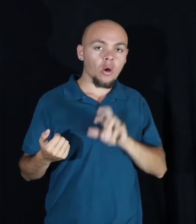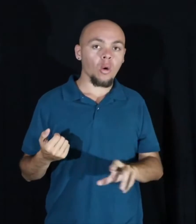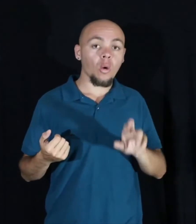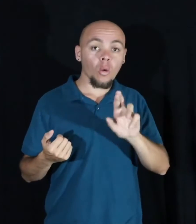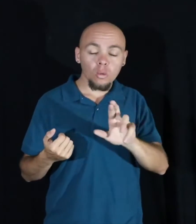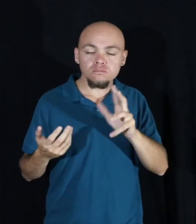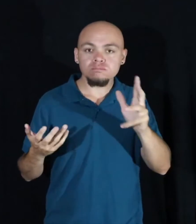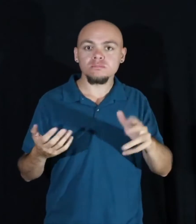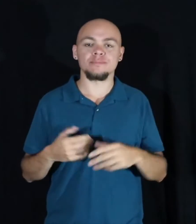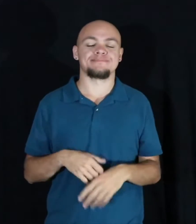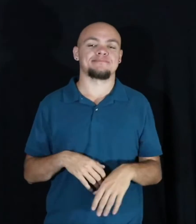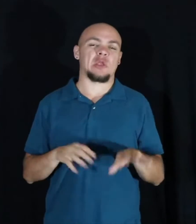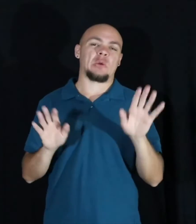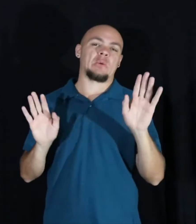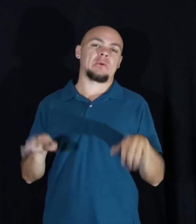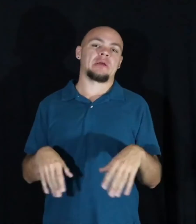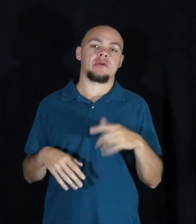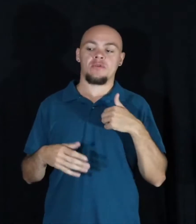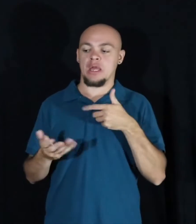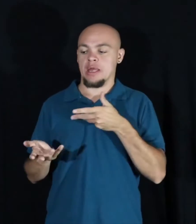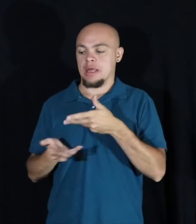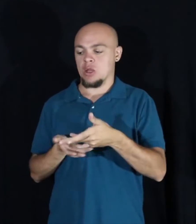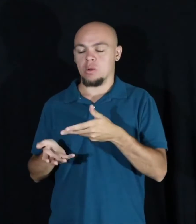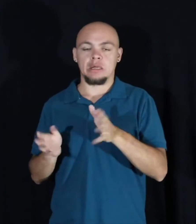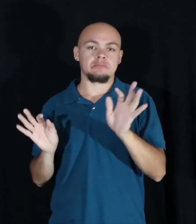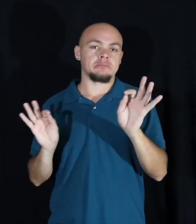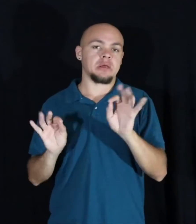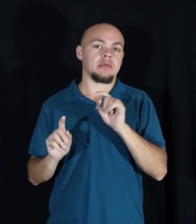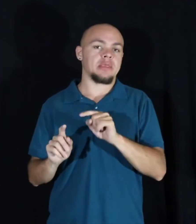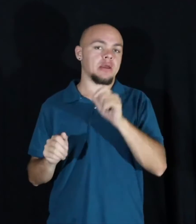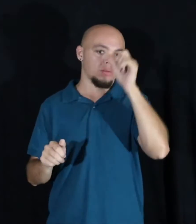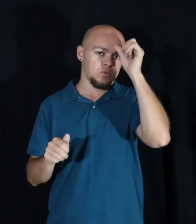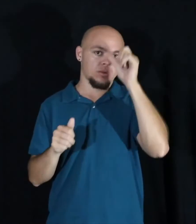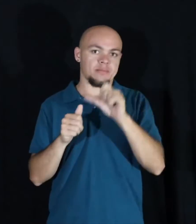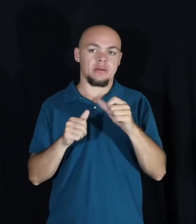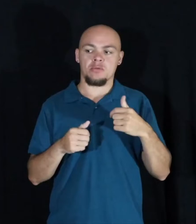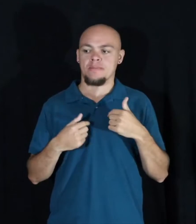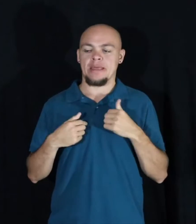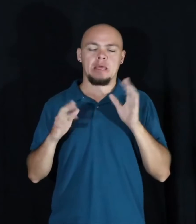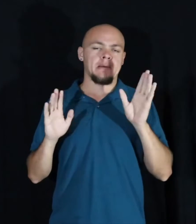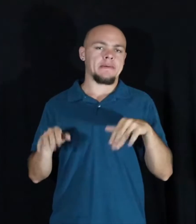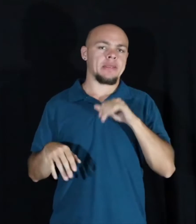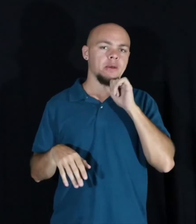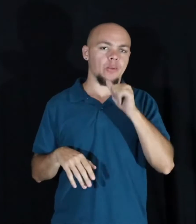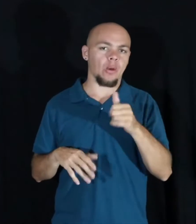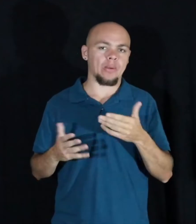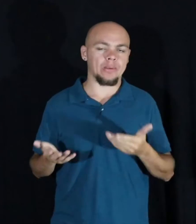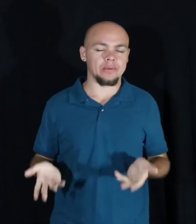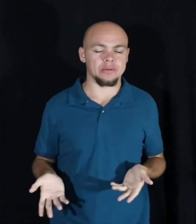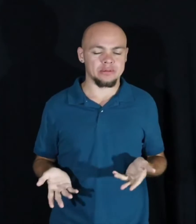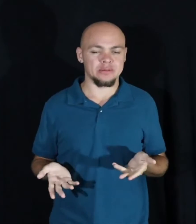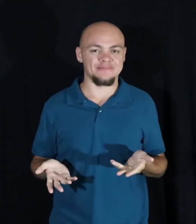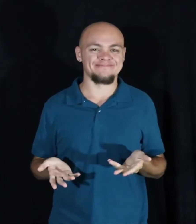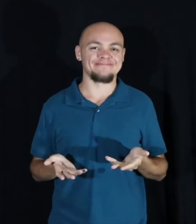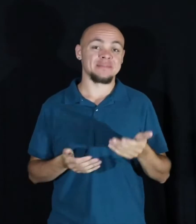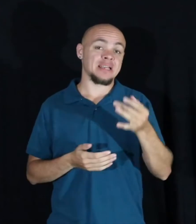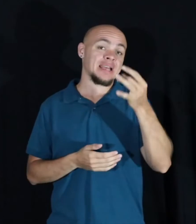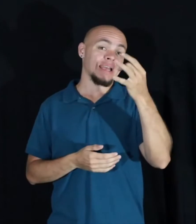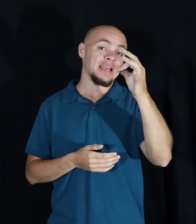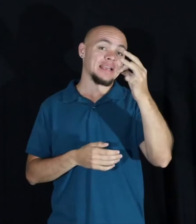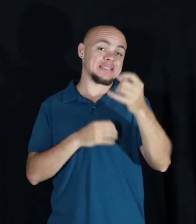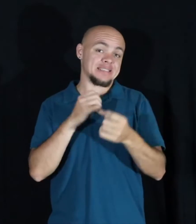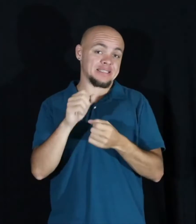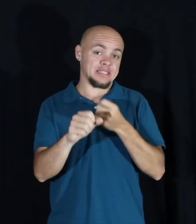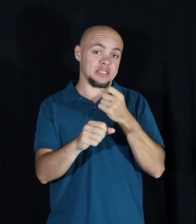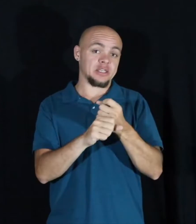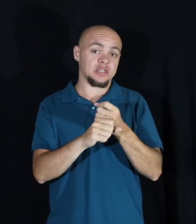like it doesn't really matter if I interact because the person might not remember if I do. For 18 years through the